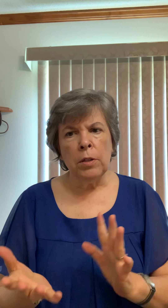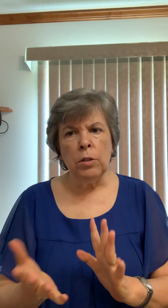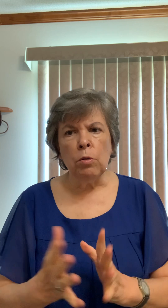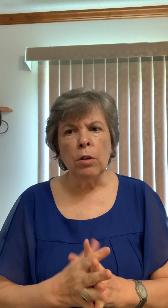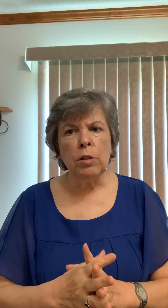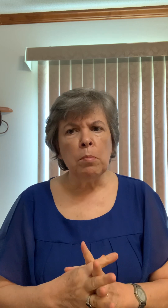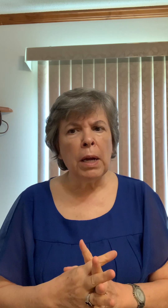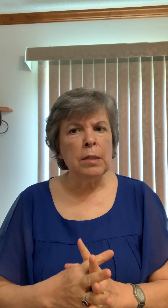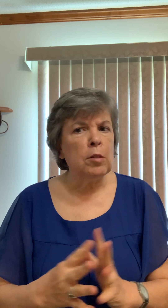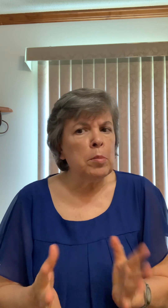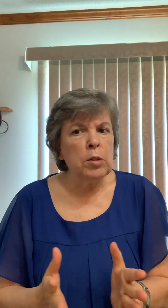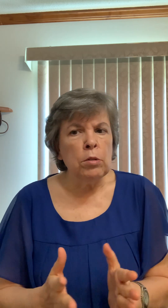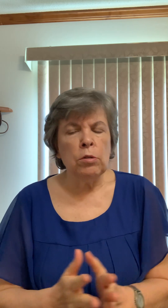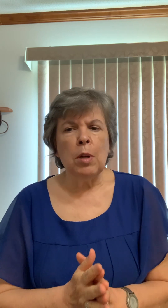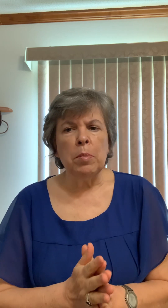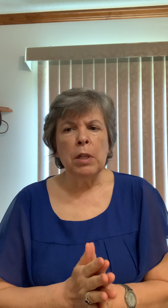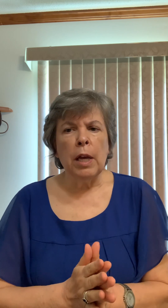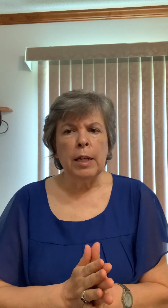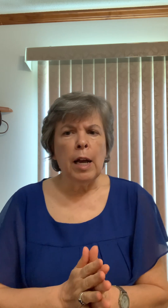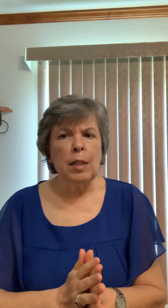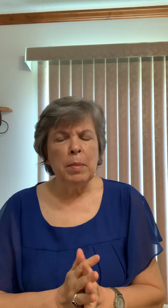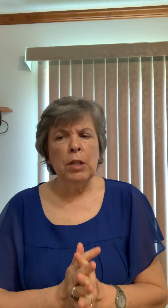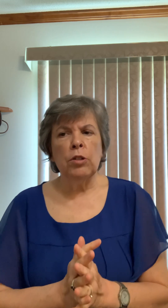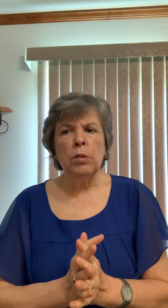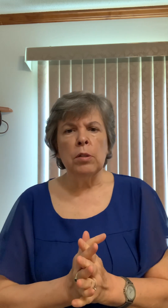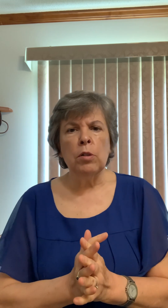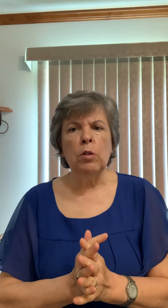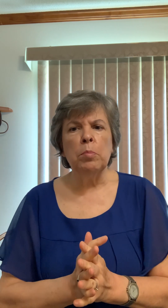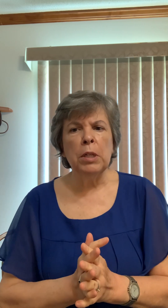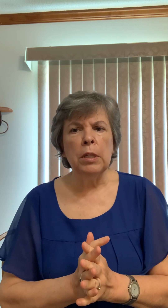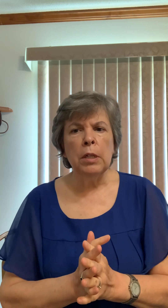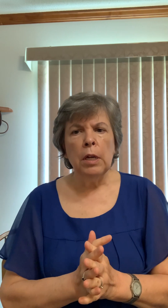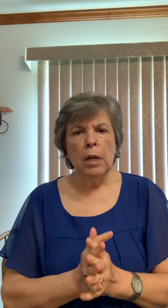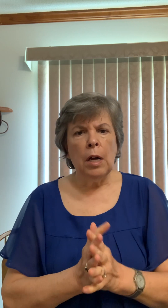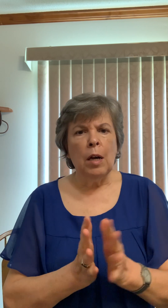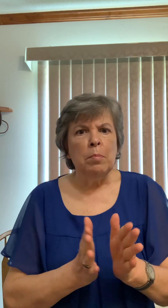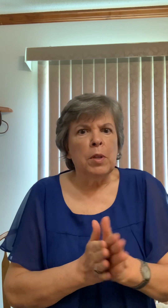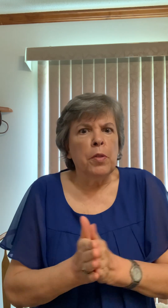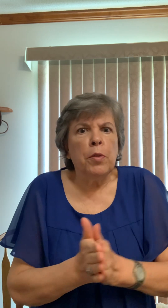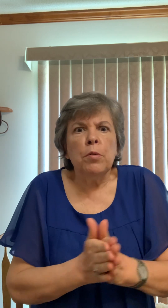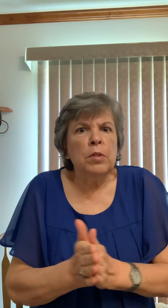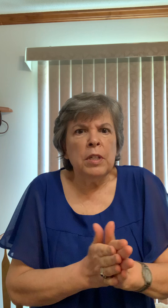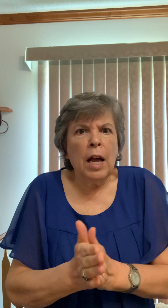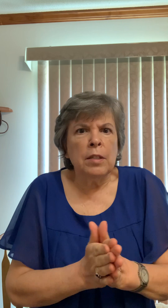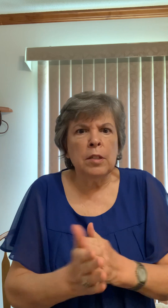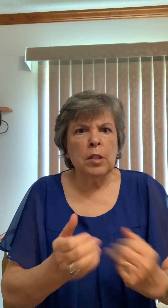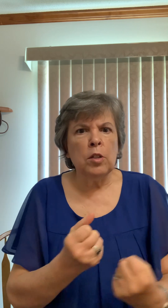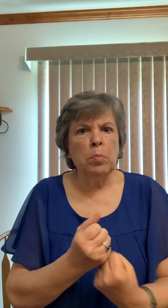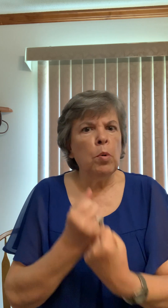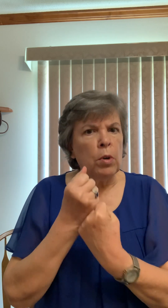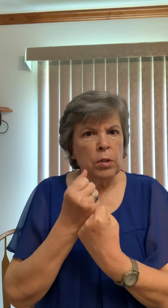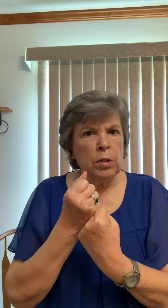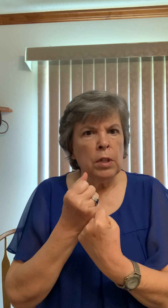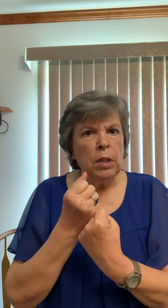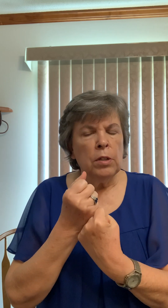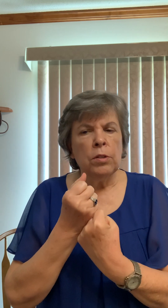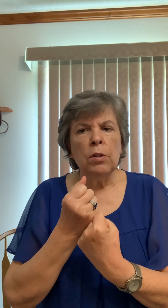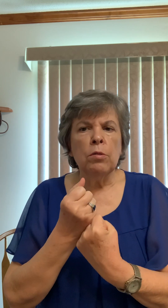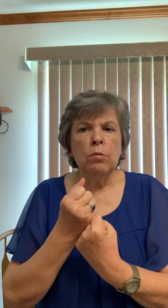You also might substitute something like acclamation could be enthusiastic support. So I've